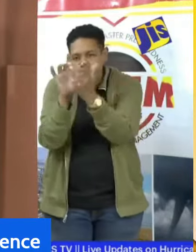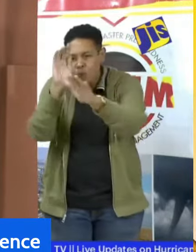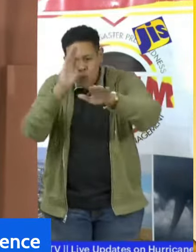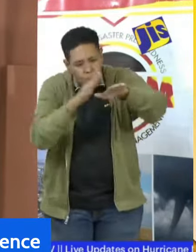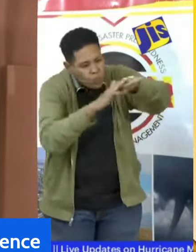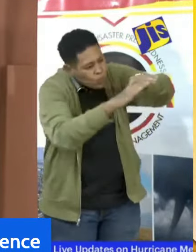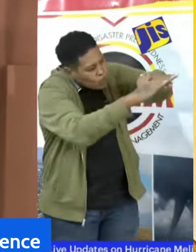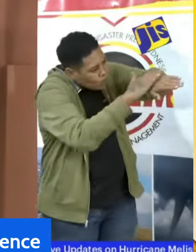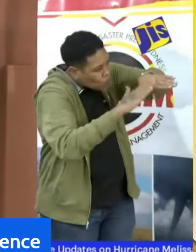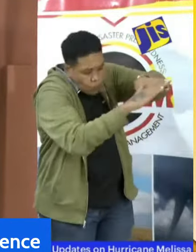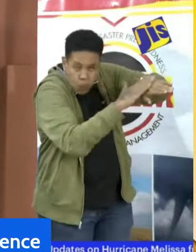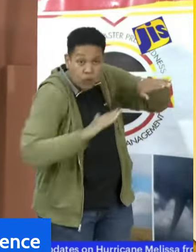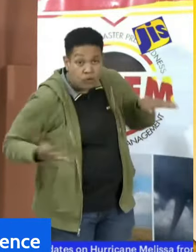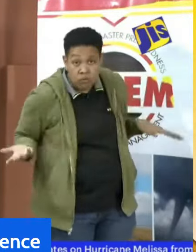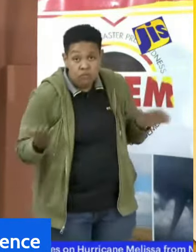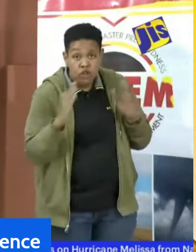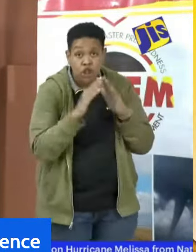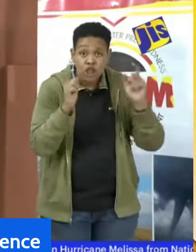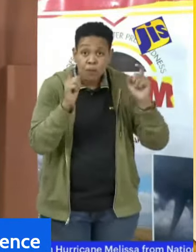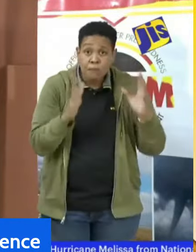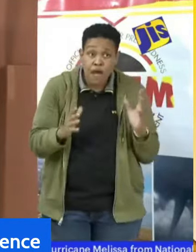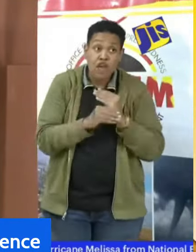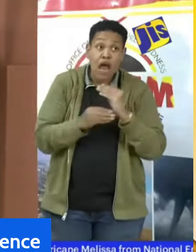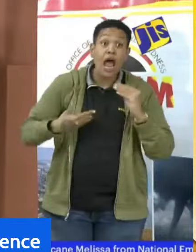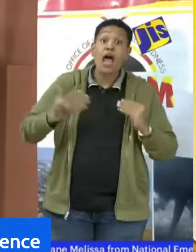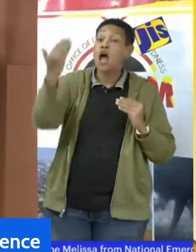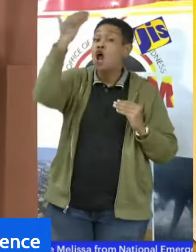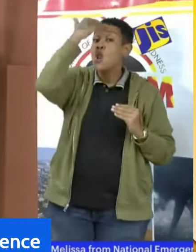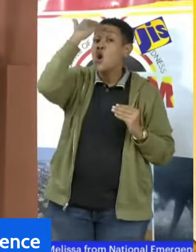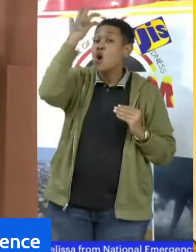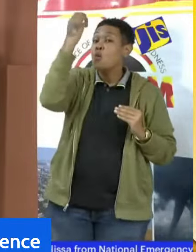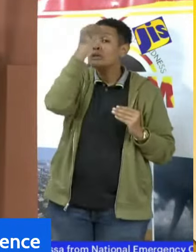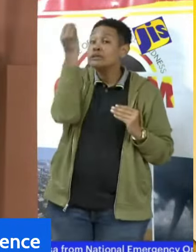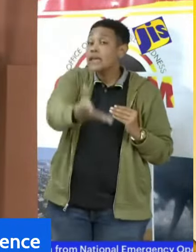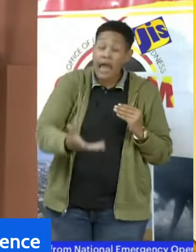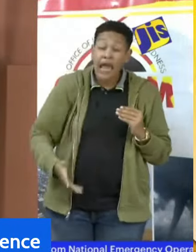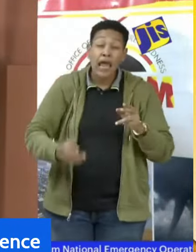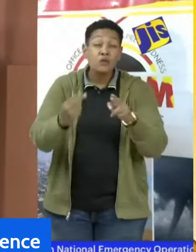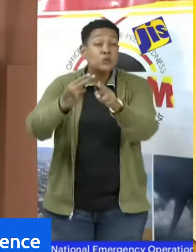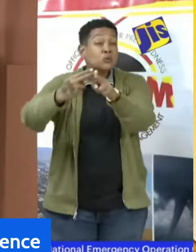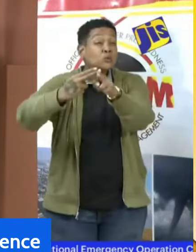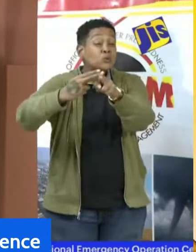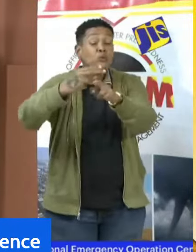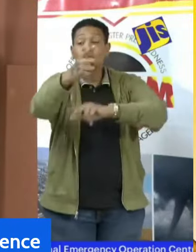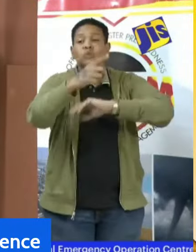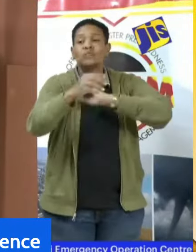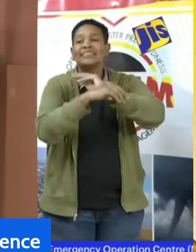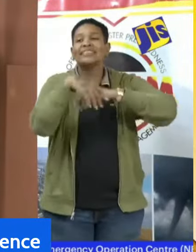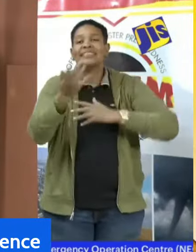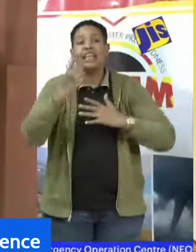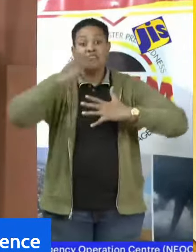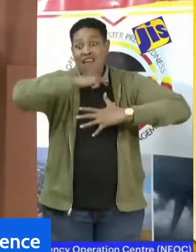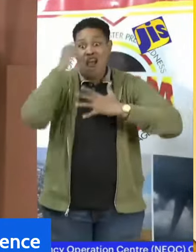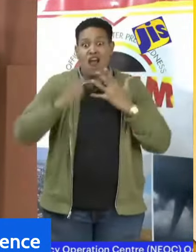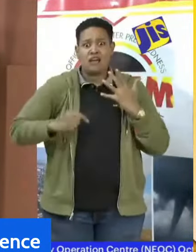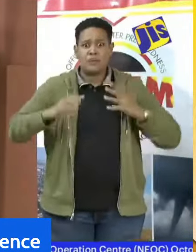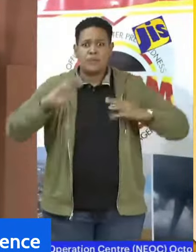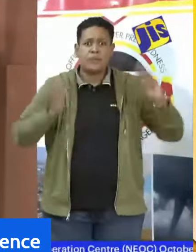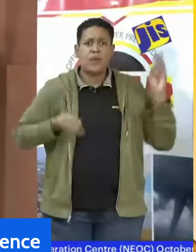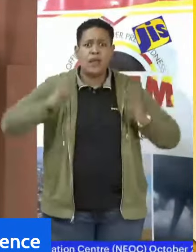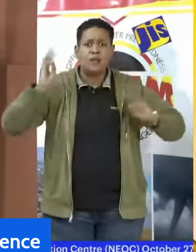island. And I know, and I want to say this, as soon as the conditions start